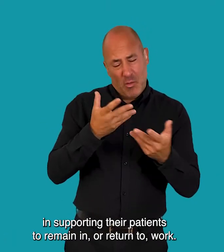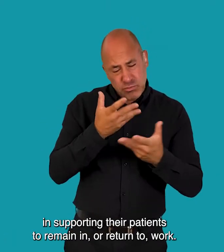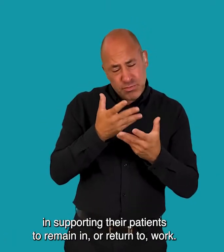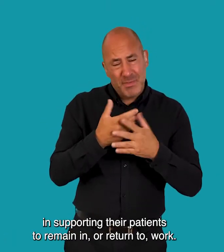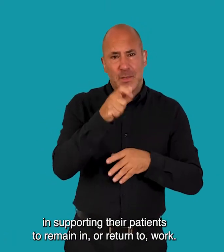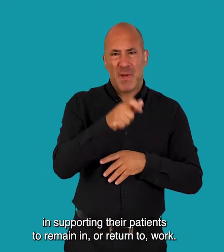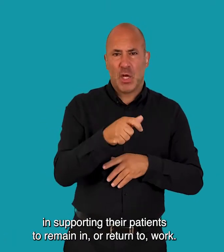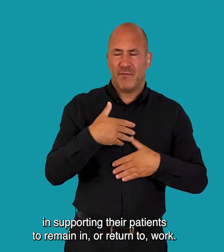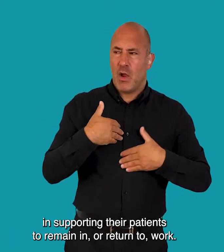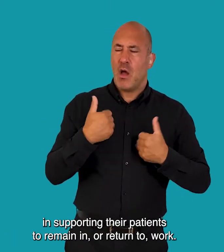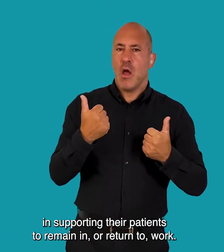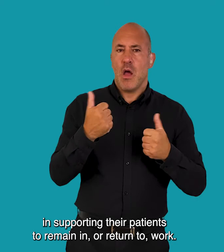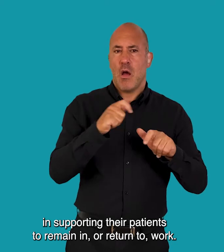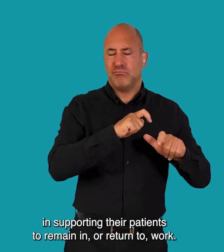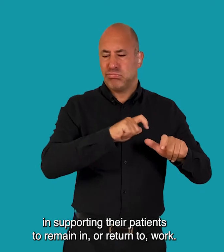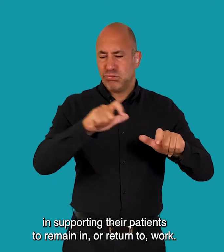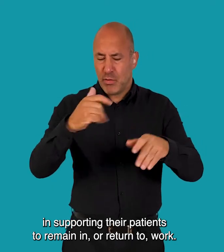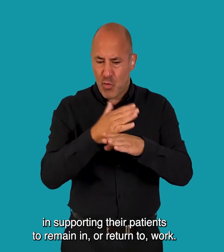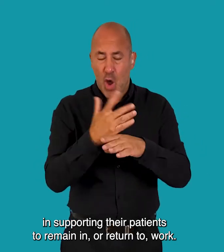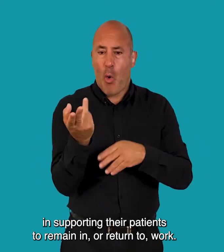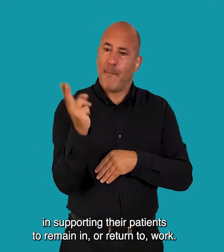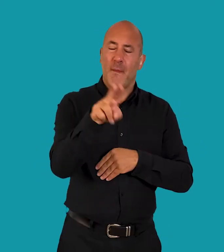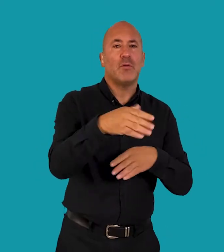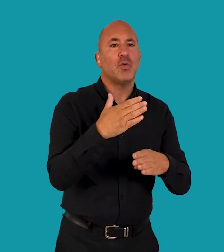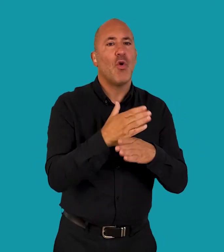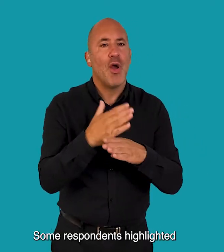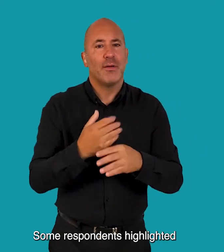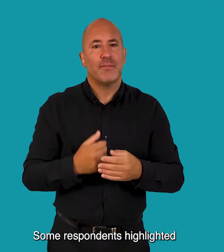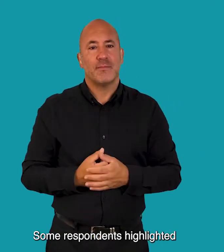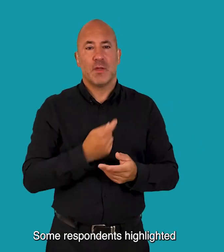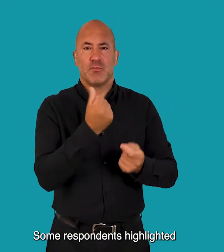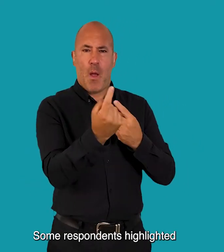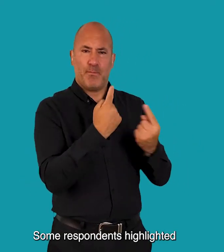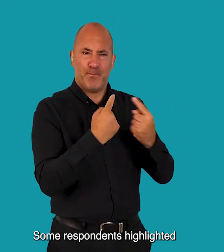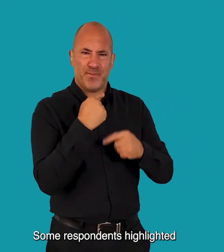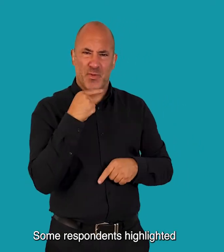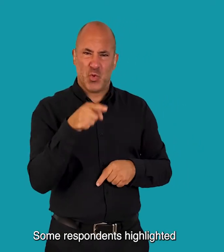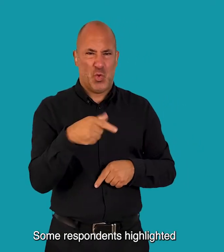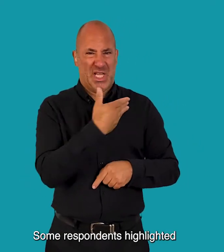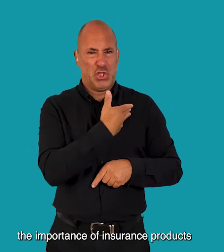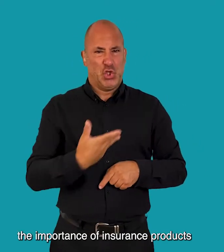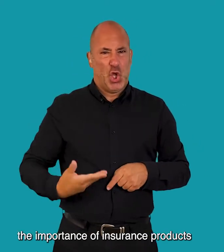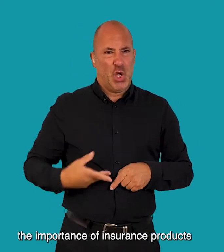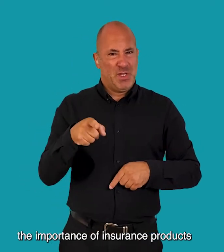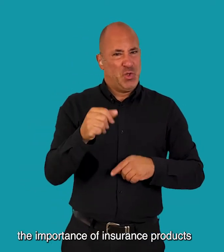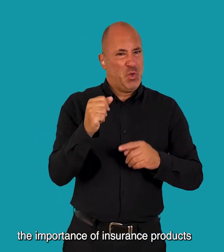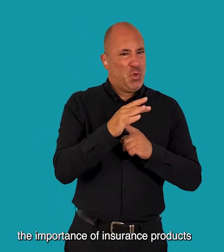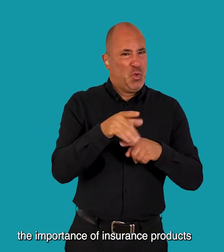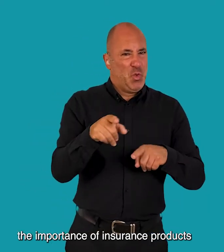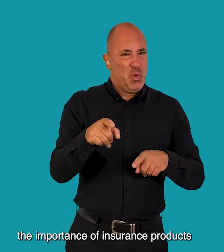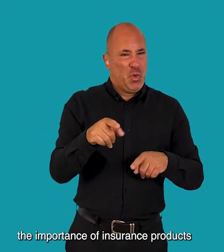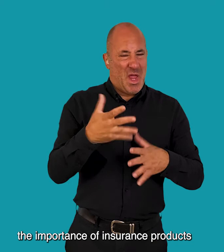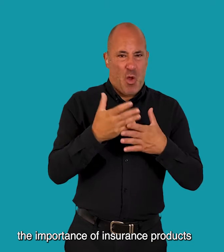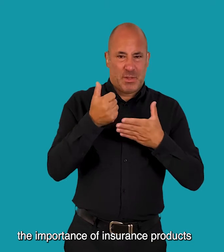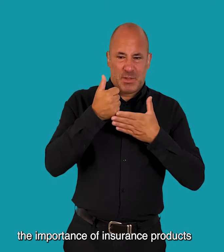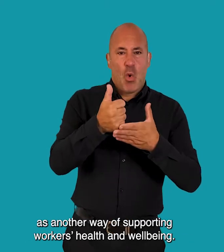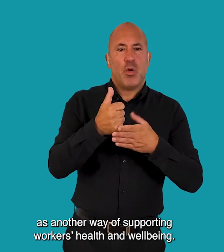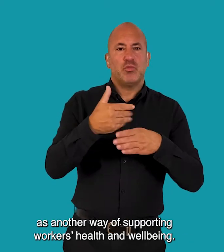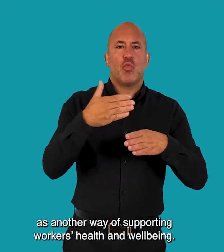to remain in or return to work. Some respondents highlighted the importance of insurance products as another way